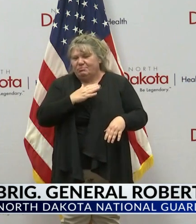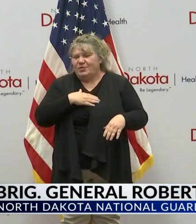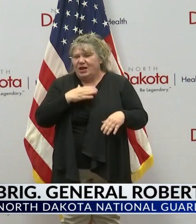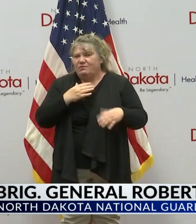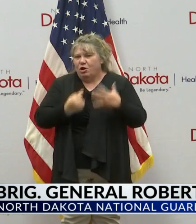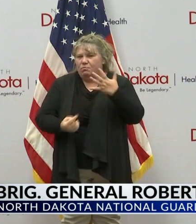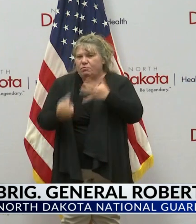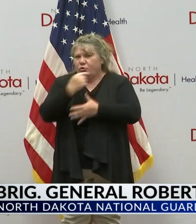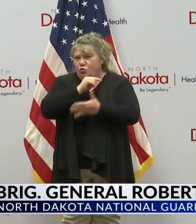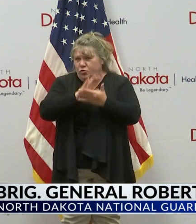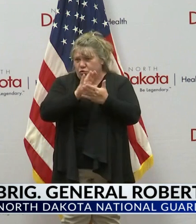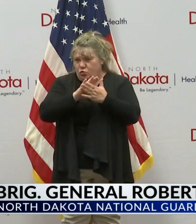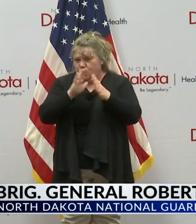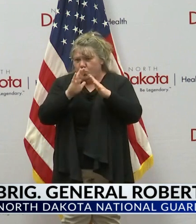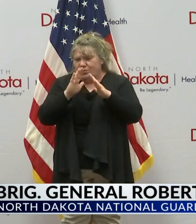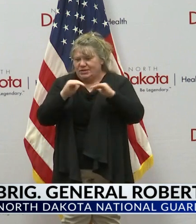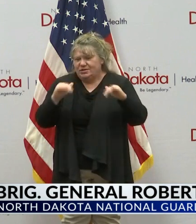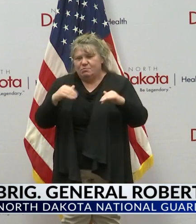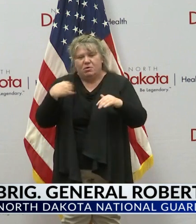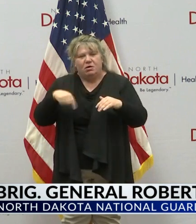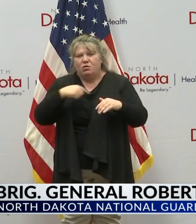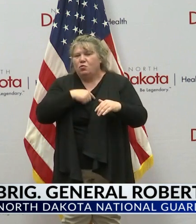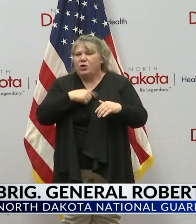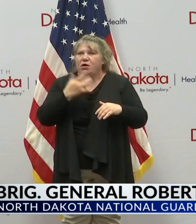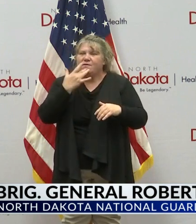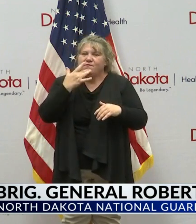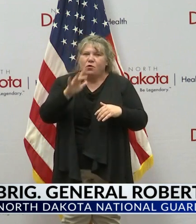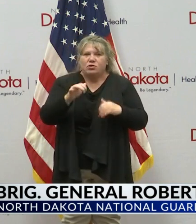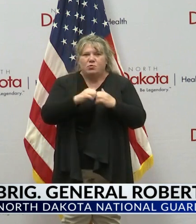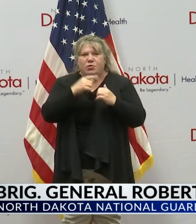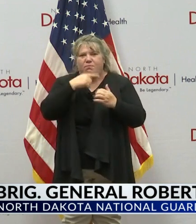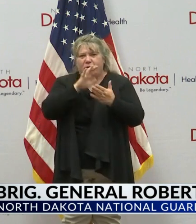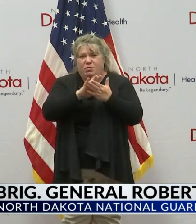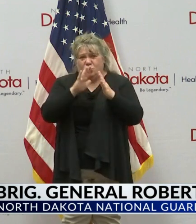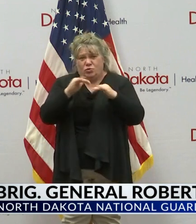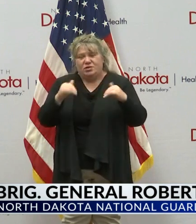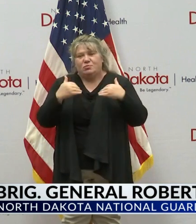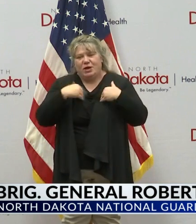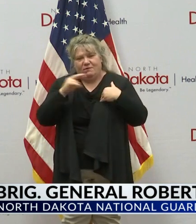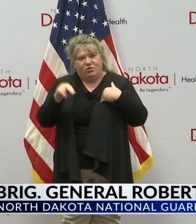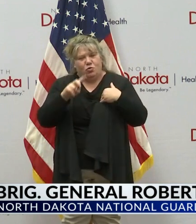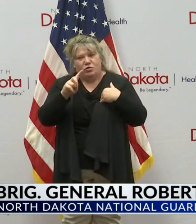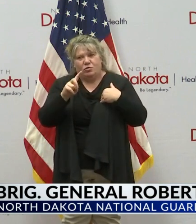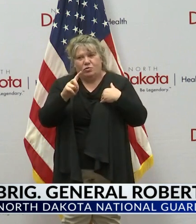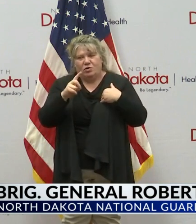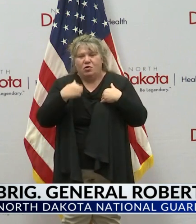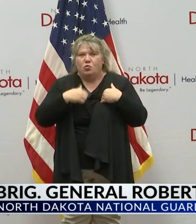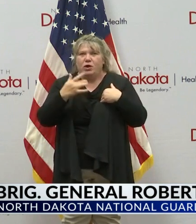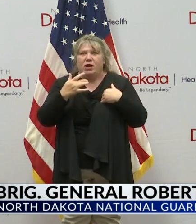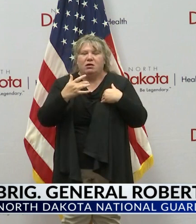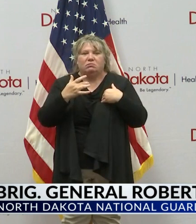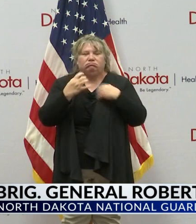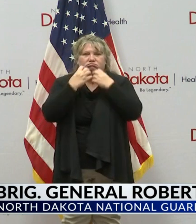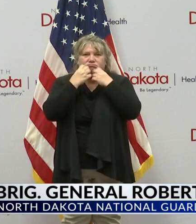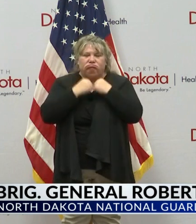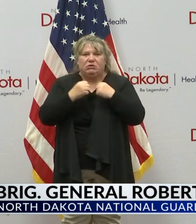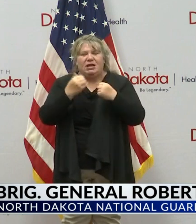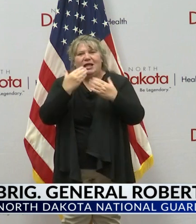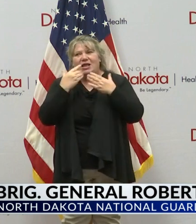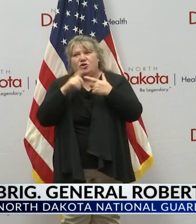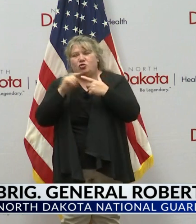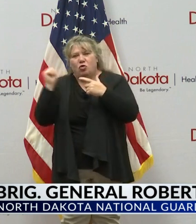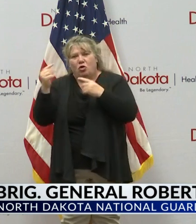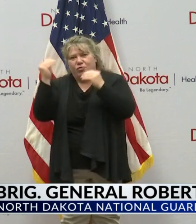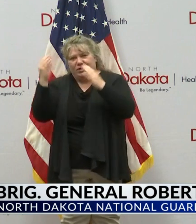school system, and we're very fortunate with the public school system that we have in North Dakota. And again, to all the teachers